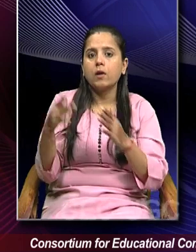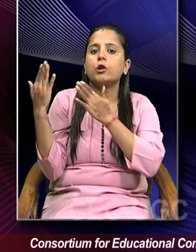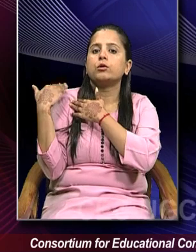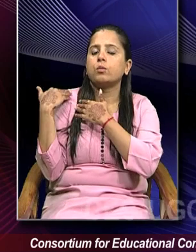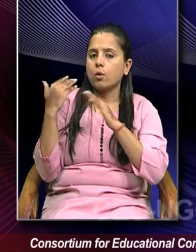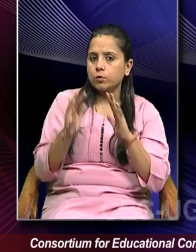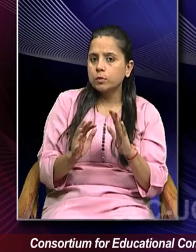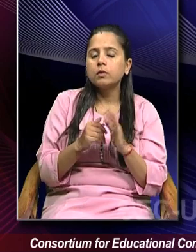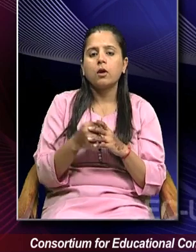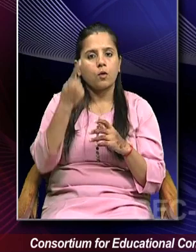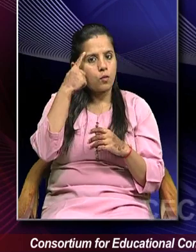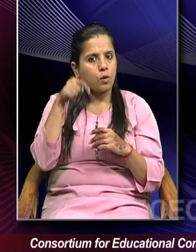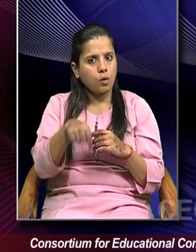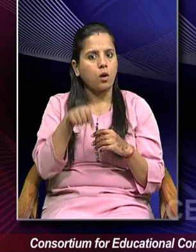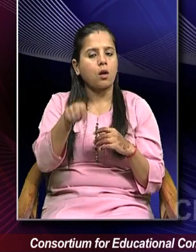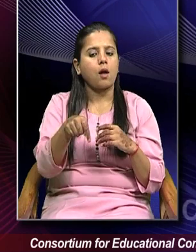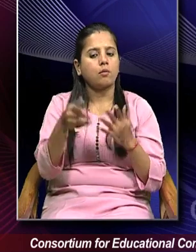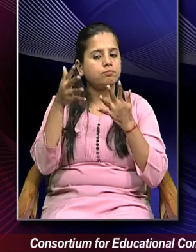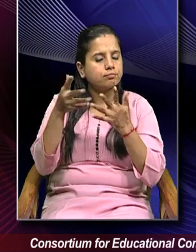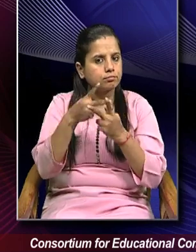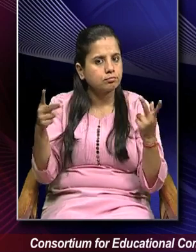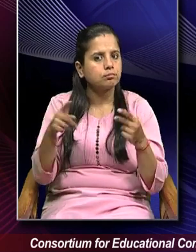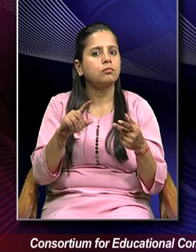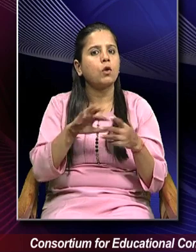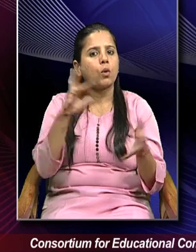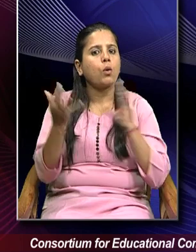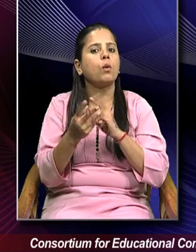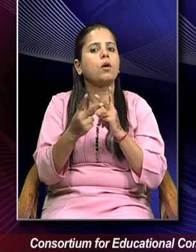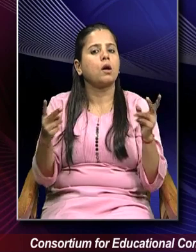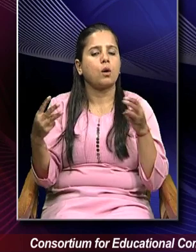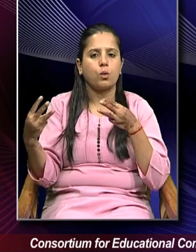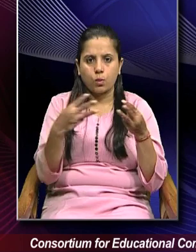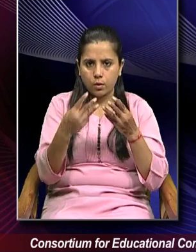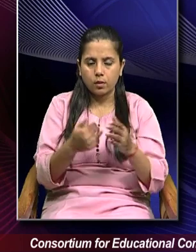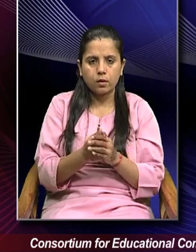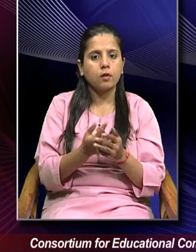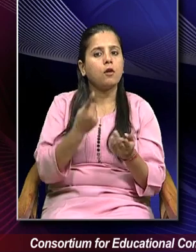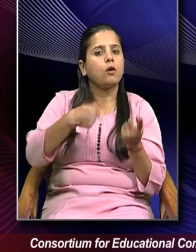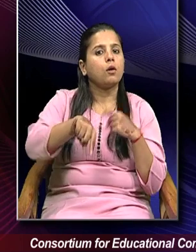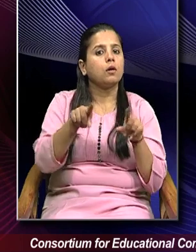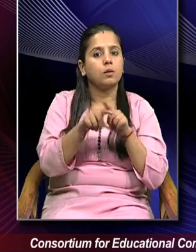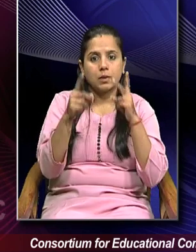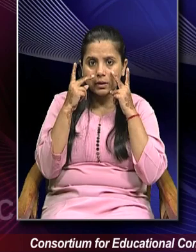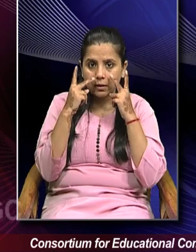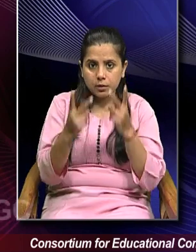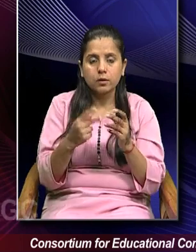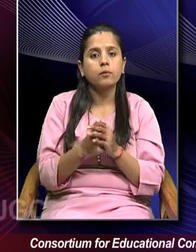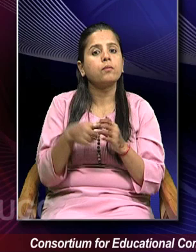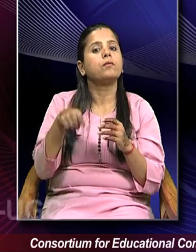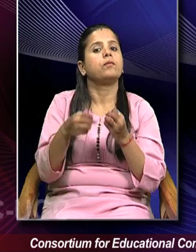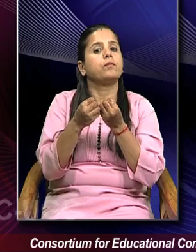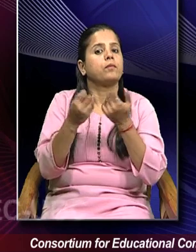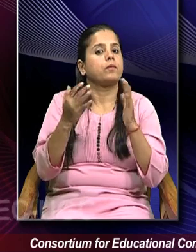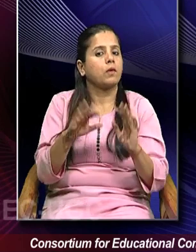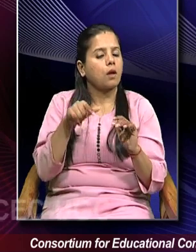responsible for fomenting trouble and leading to the war. And we also see that as most of these alliances,